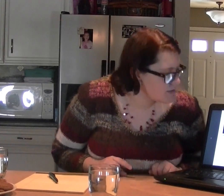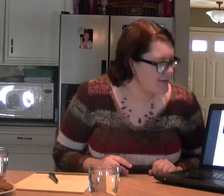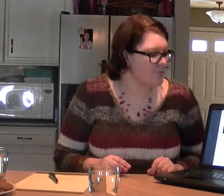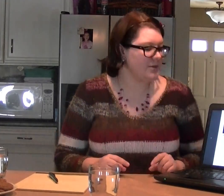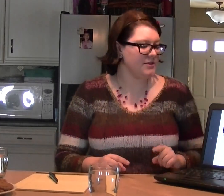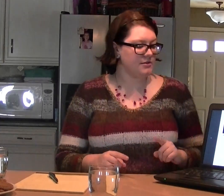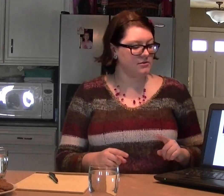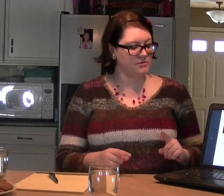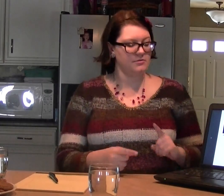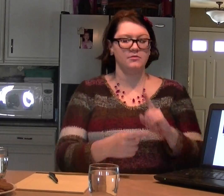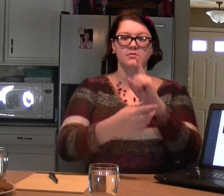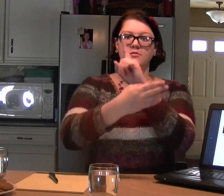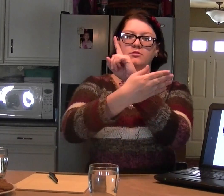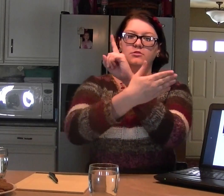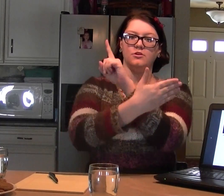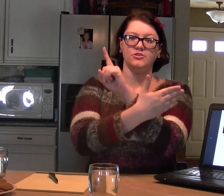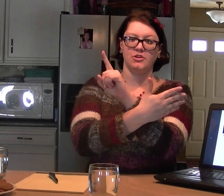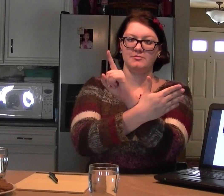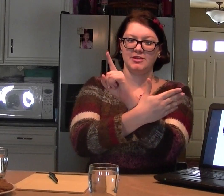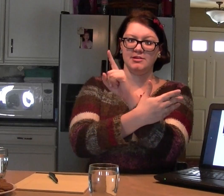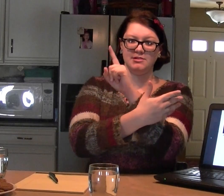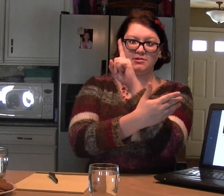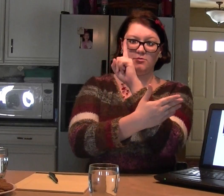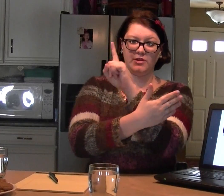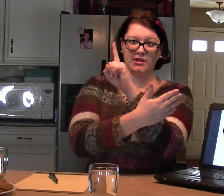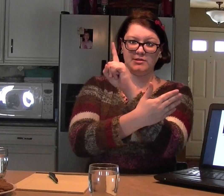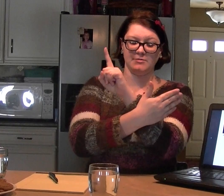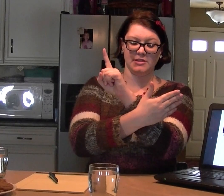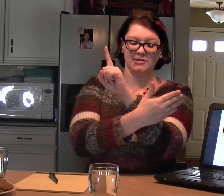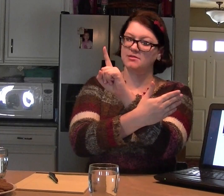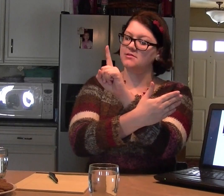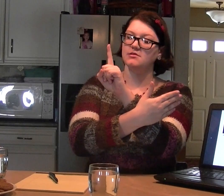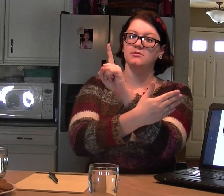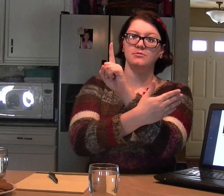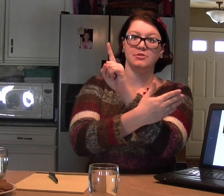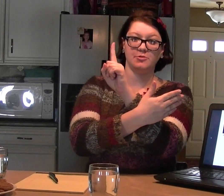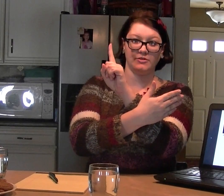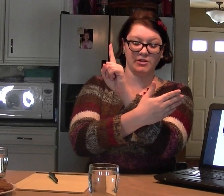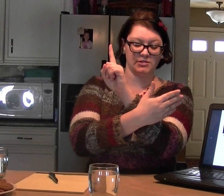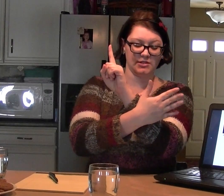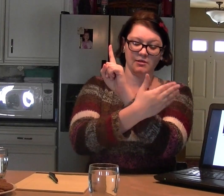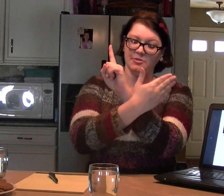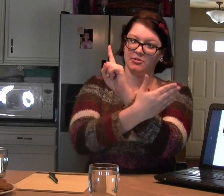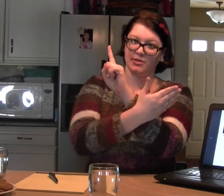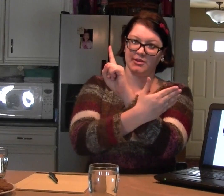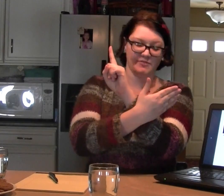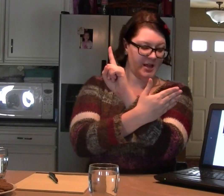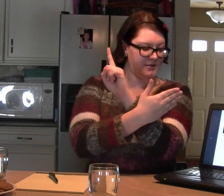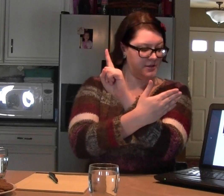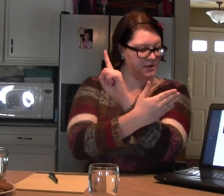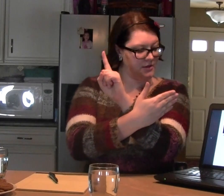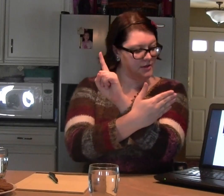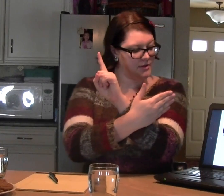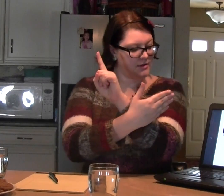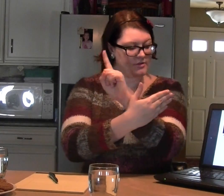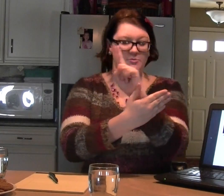Then week, cross your arms like this, one hand up like this, with your pointing finger sticking up and your other hand flat. Bring